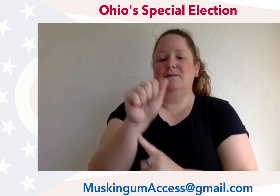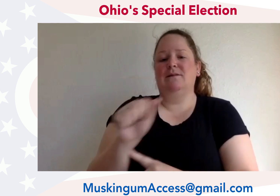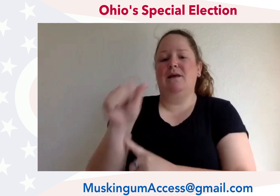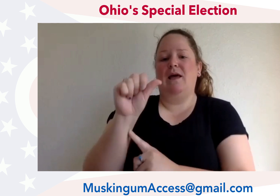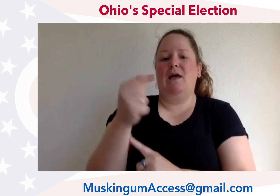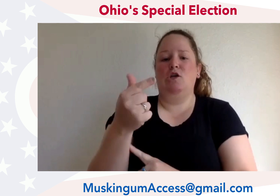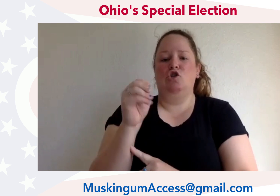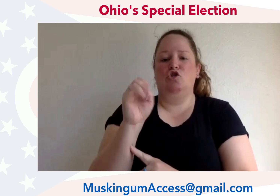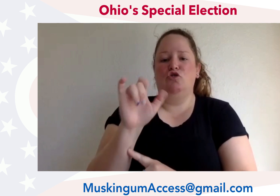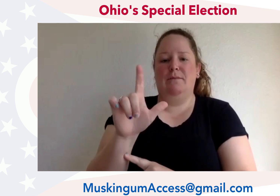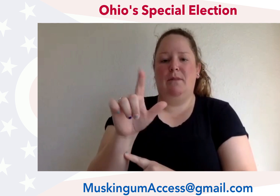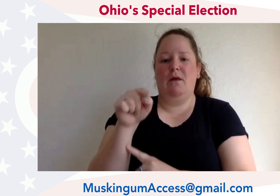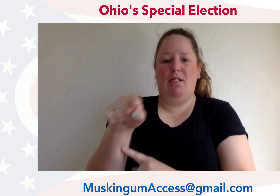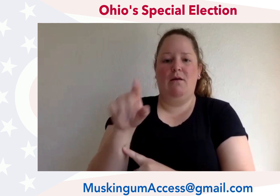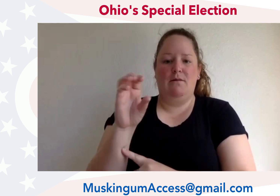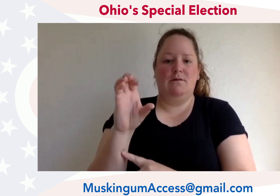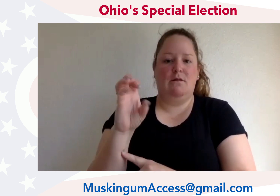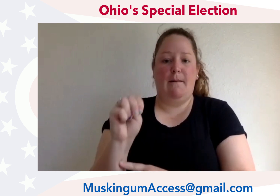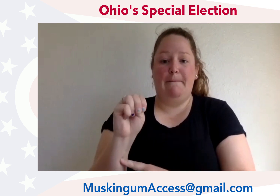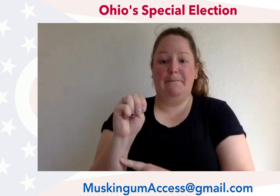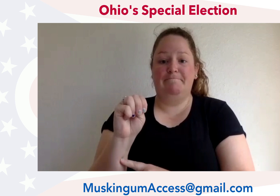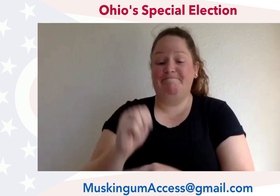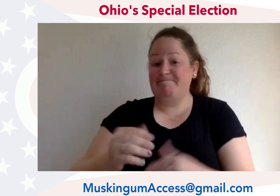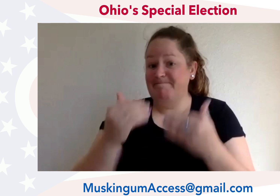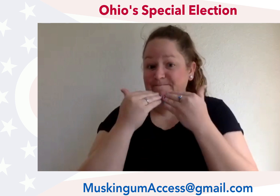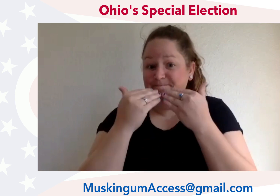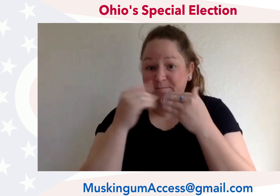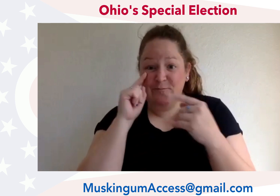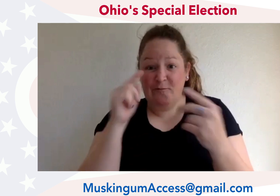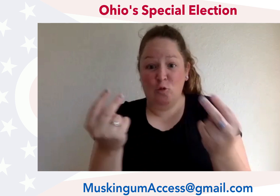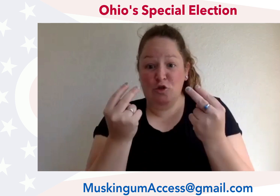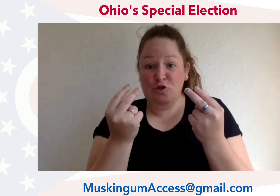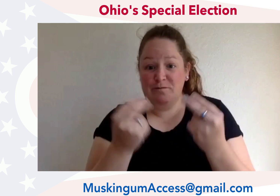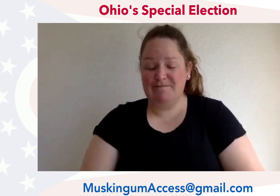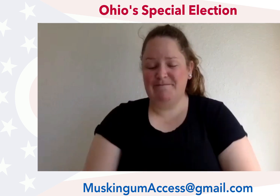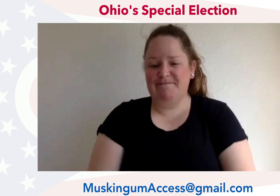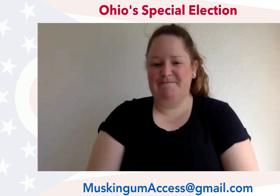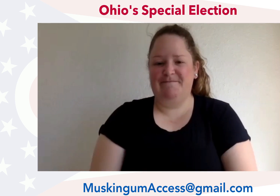muskinghamaccess@gmail.com. Thank you so much.